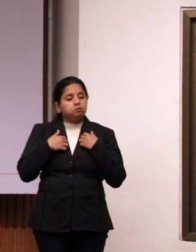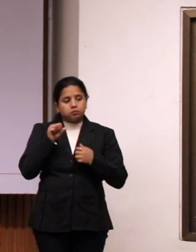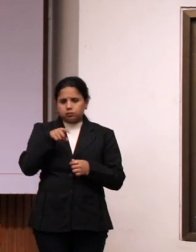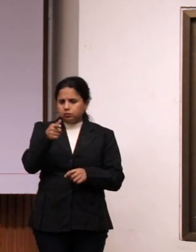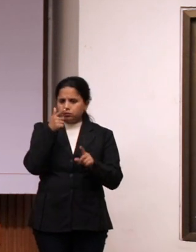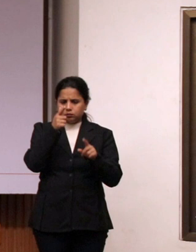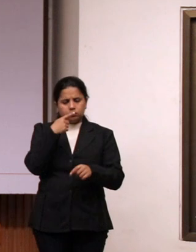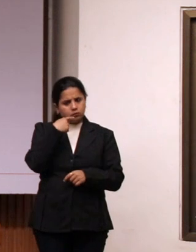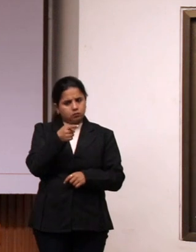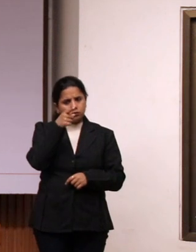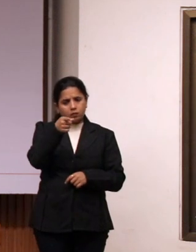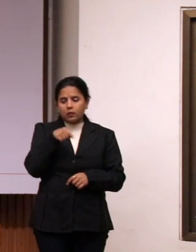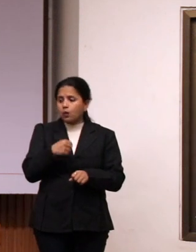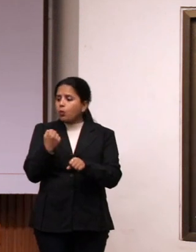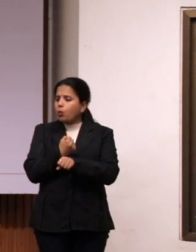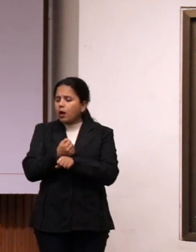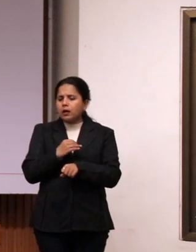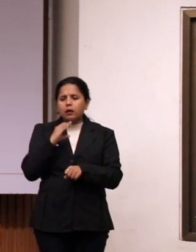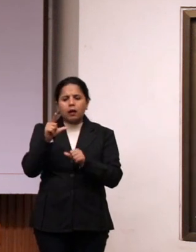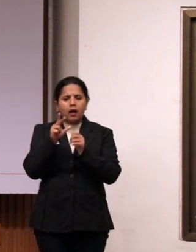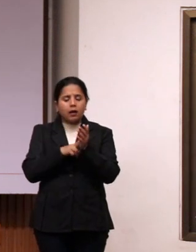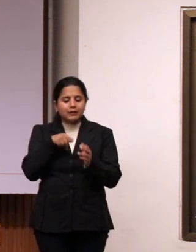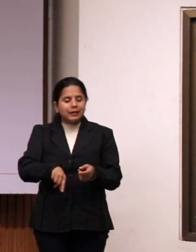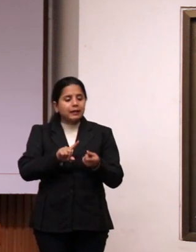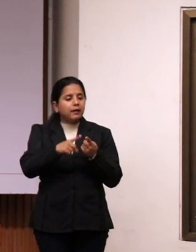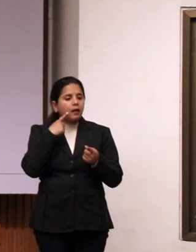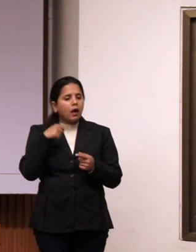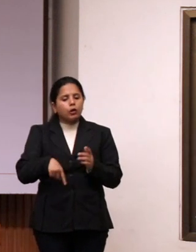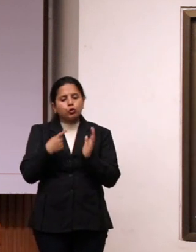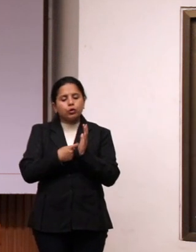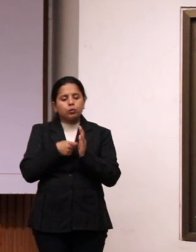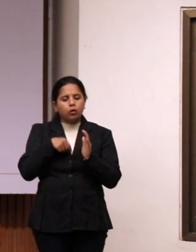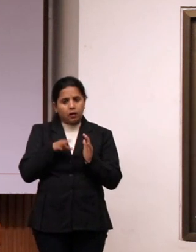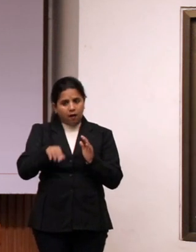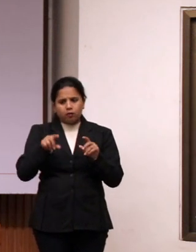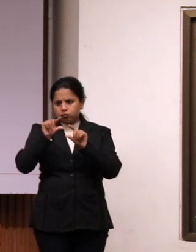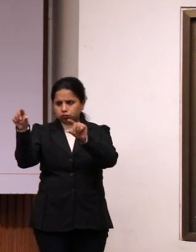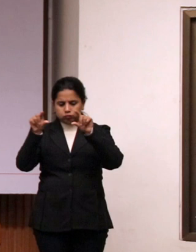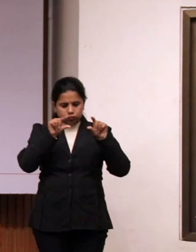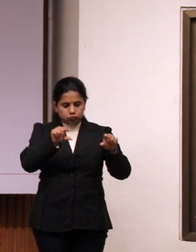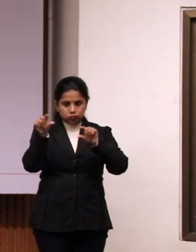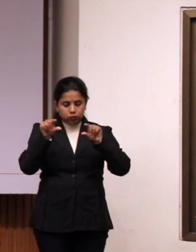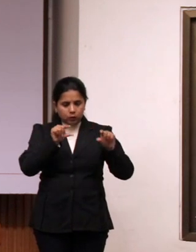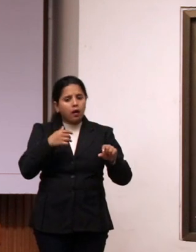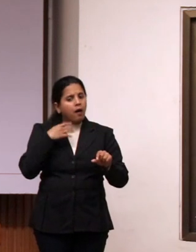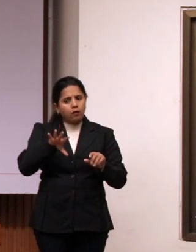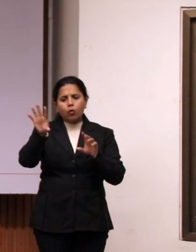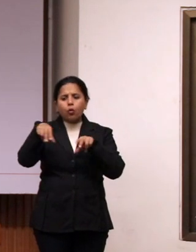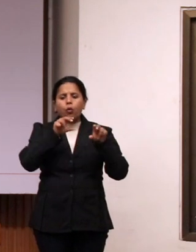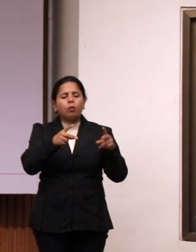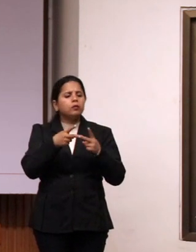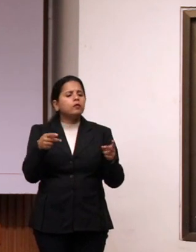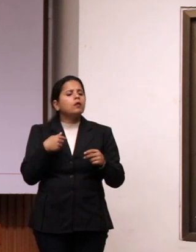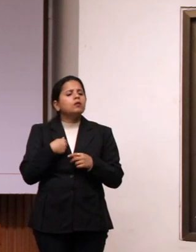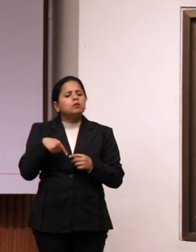mentioned this bunch Edwin said. So in the working plans, in the EIA reports, the user citation, like whenever we mention a forest class, so I think like every species has a